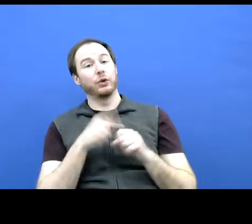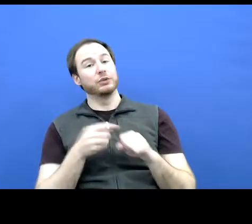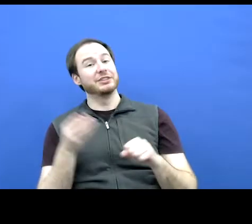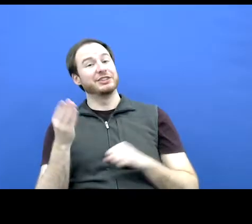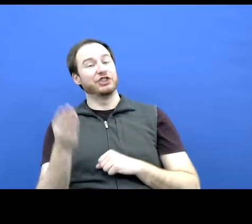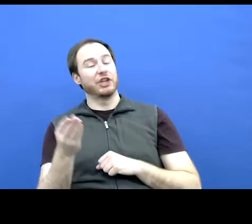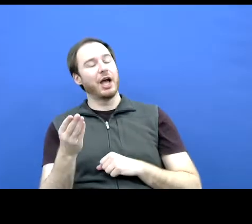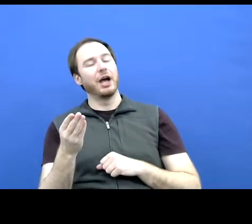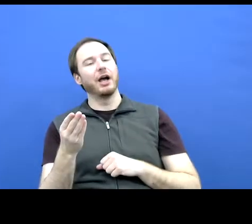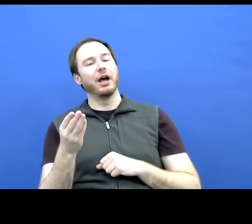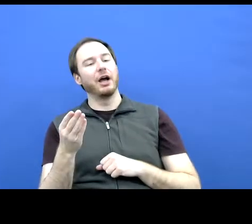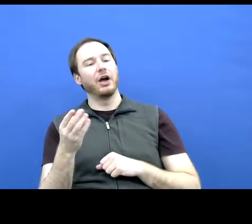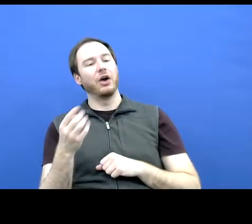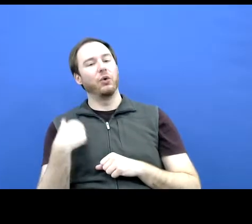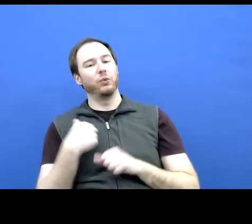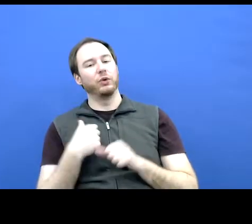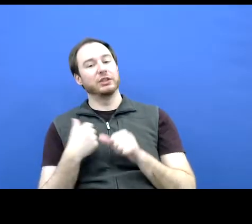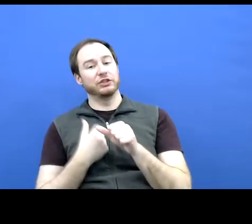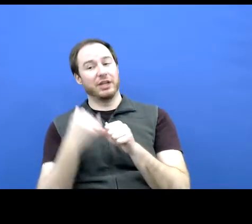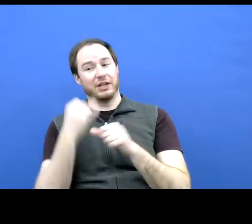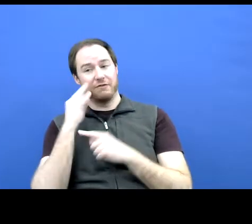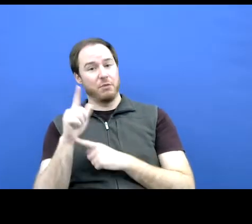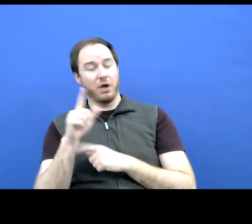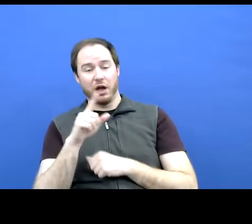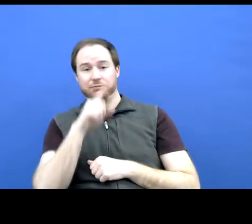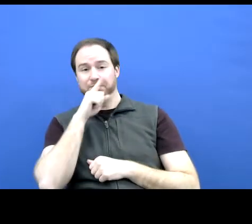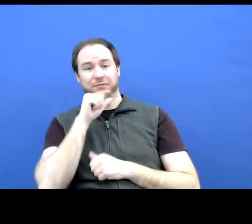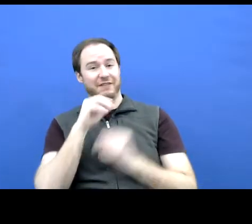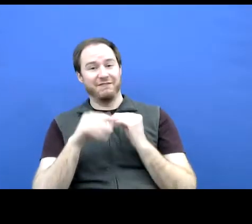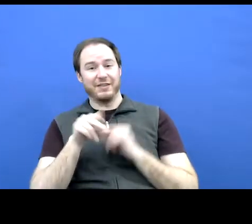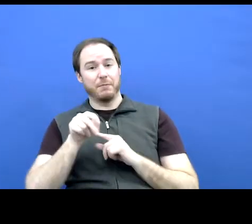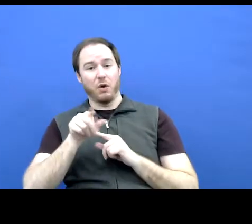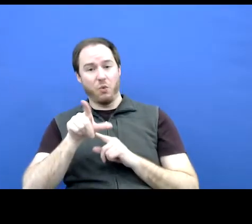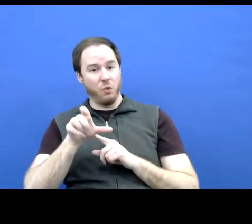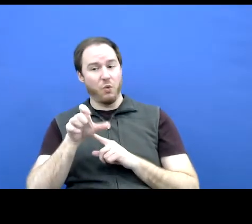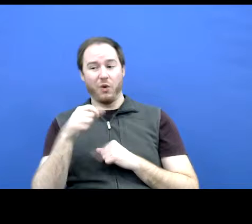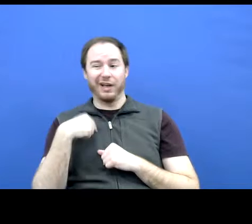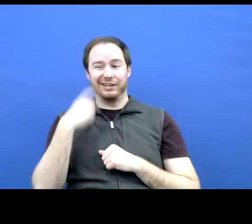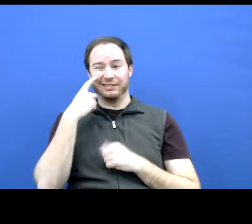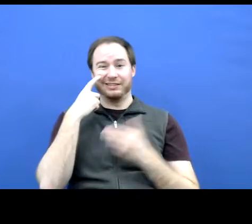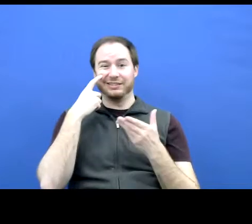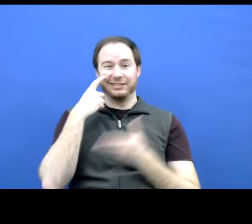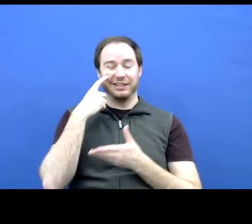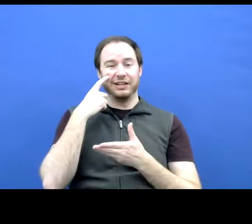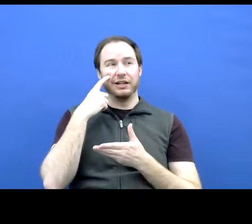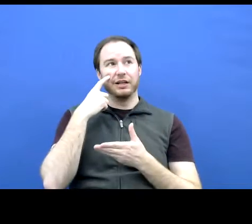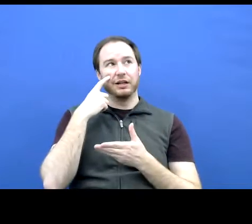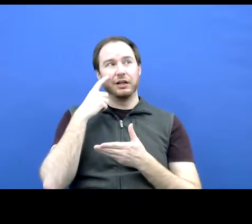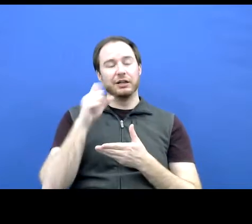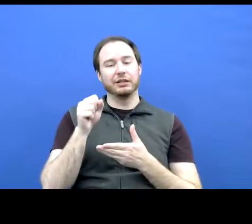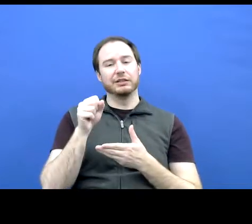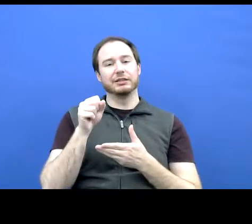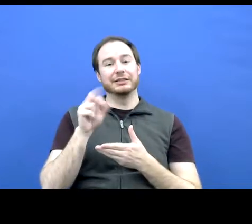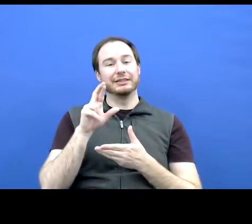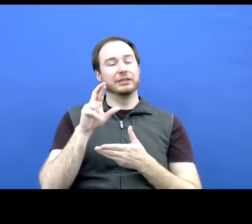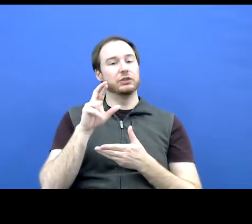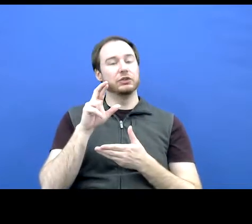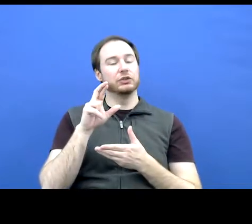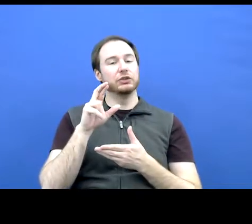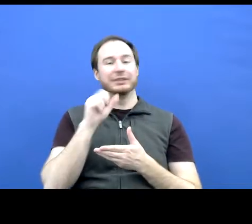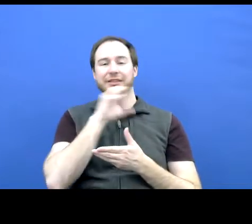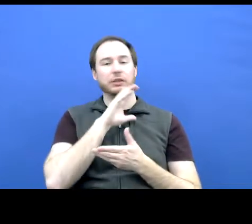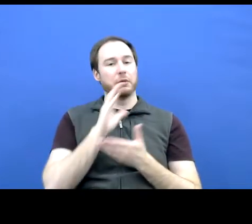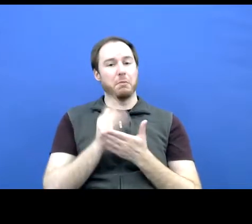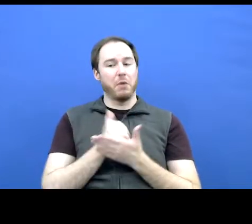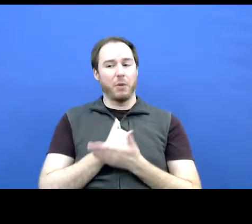we go after them all if they refuse to fix the potholes, because it was over there at the It's pretty senior apartments and in that area.